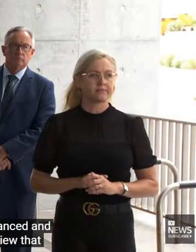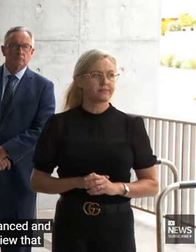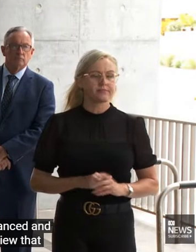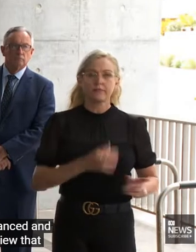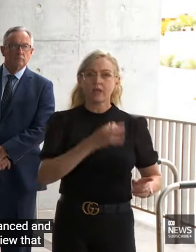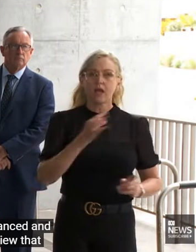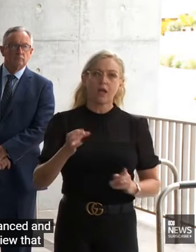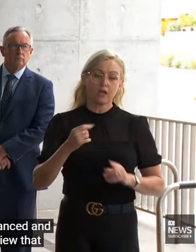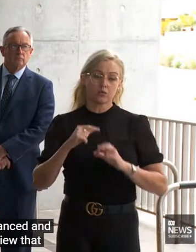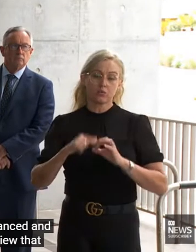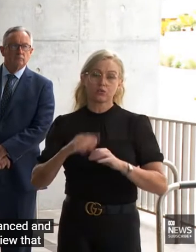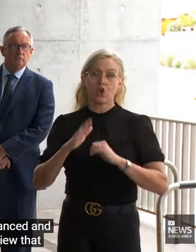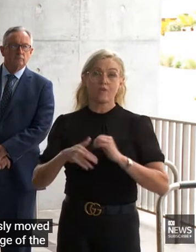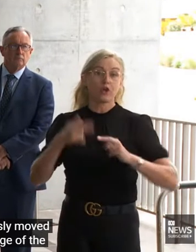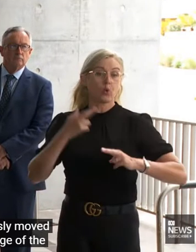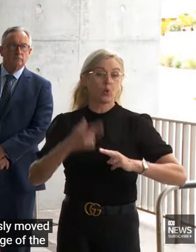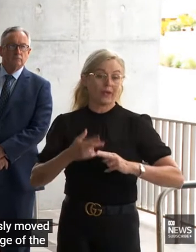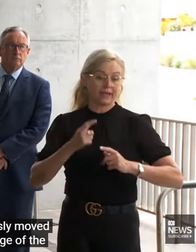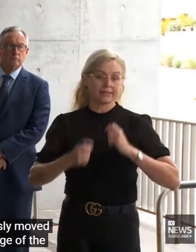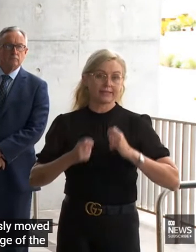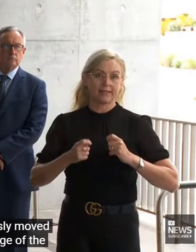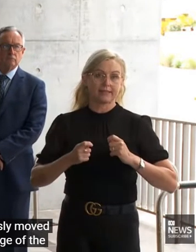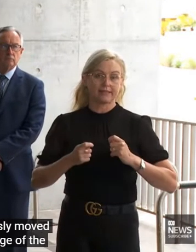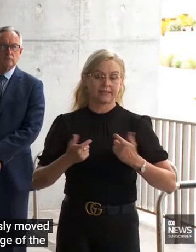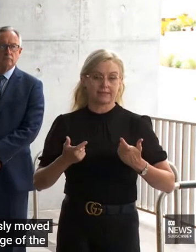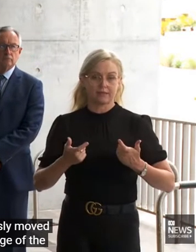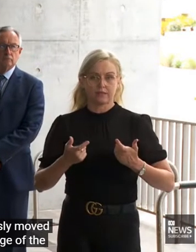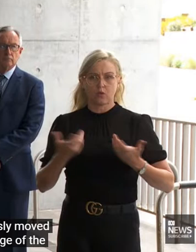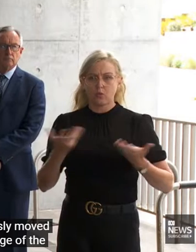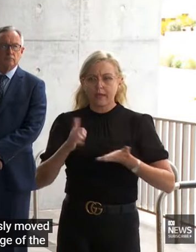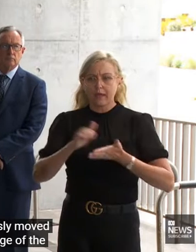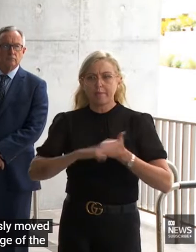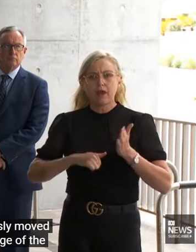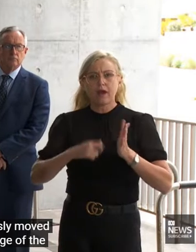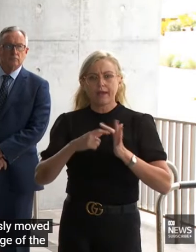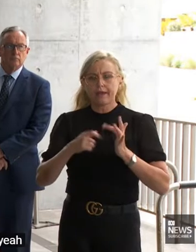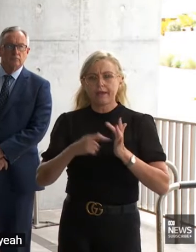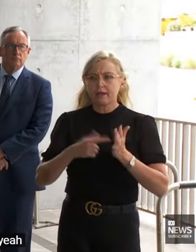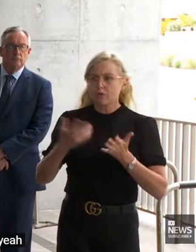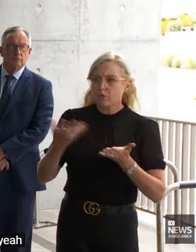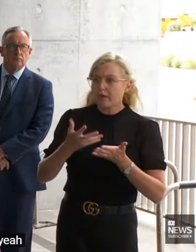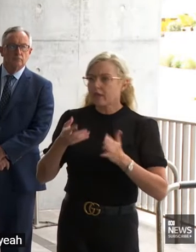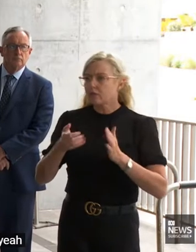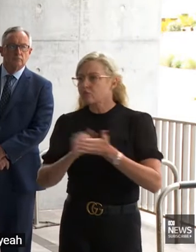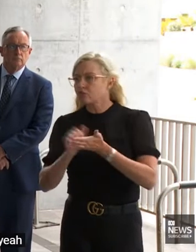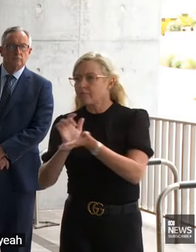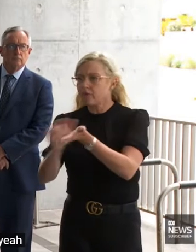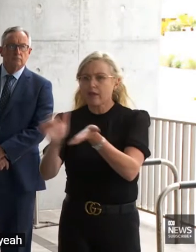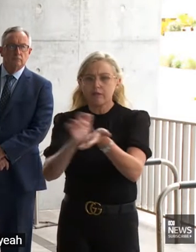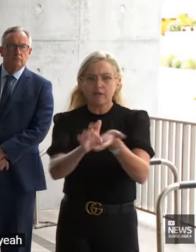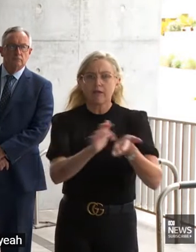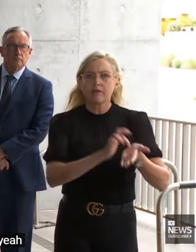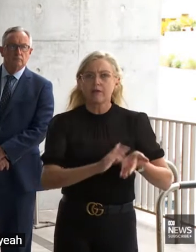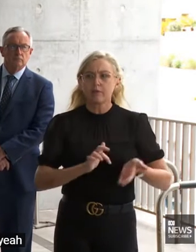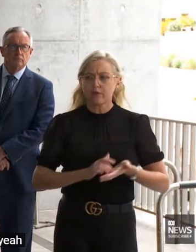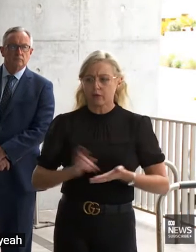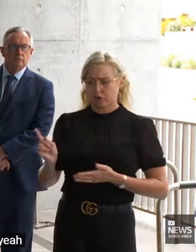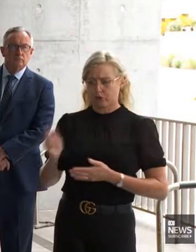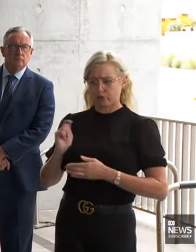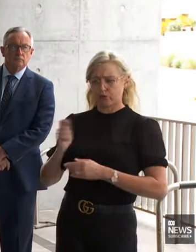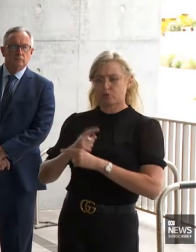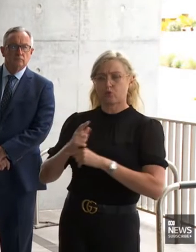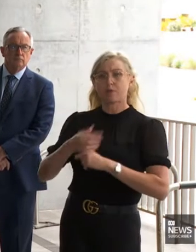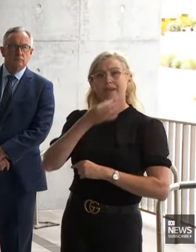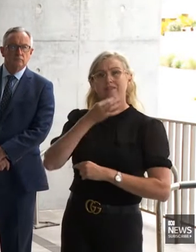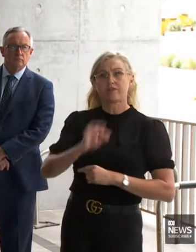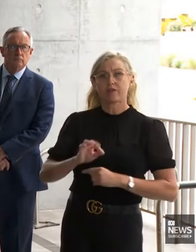Just with rapid antigen testing, you can't get those testing kits at the moment. Yeah. They're sold out. Yeah. You're saying it's going to be free. So